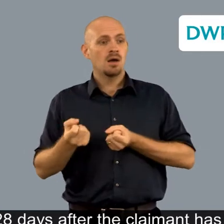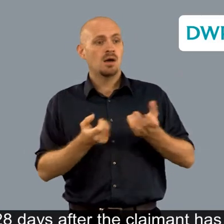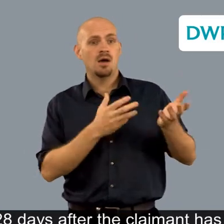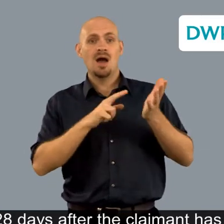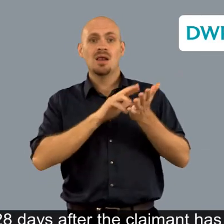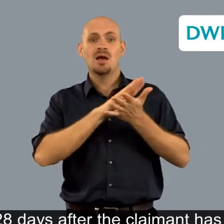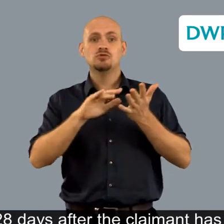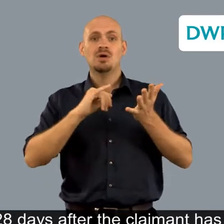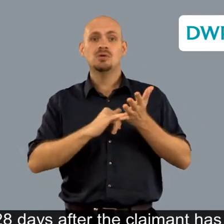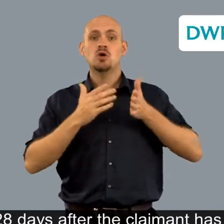an NHS hospital.